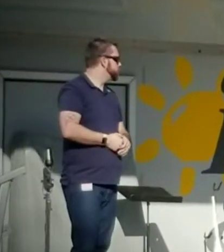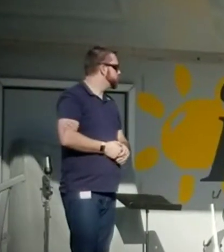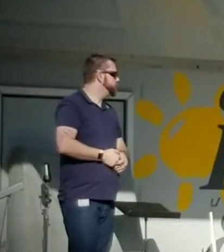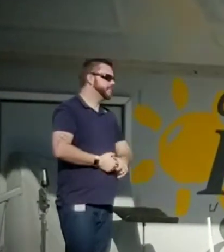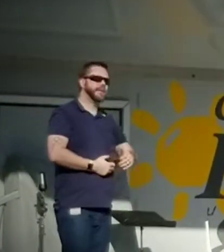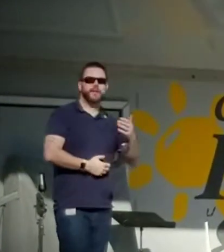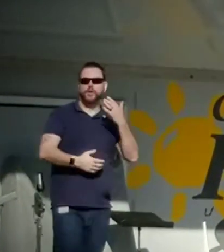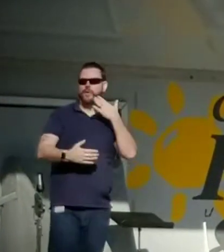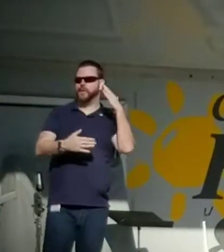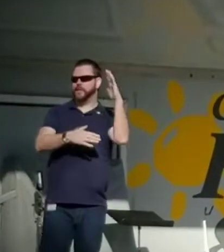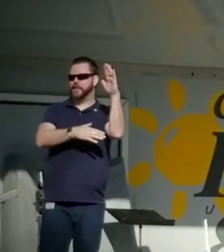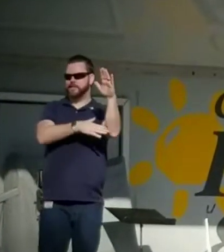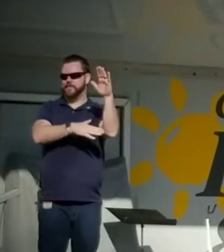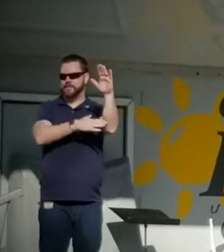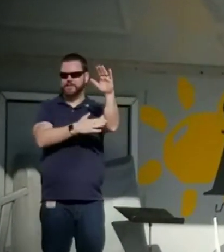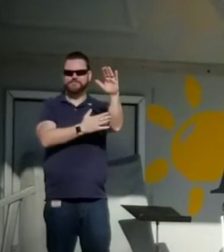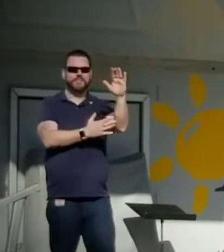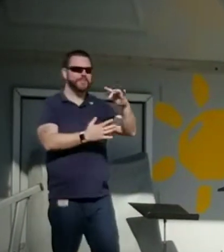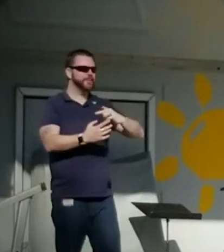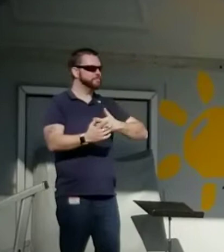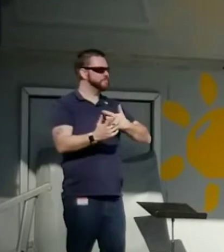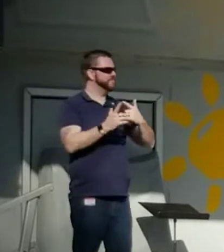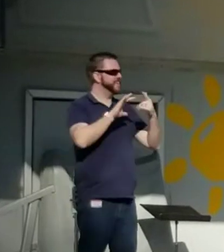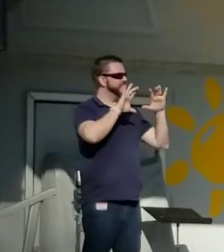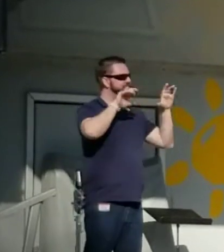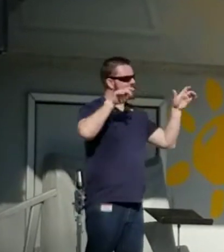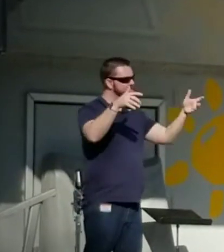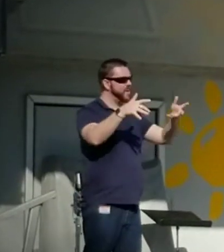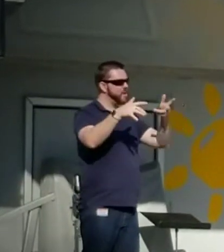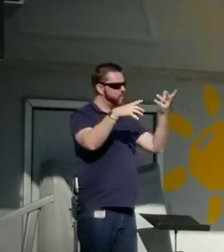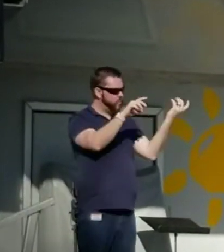Good afternoon, my fellow warriors.